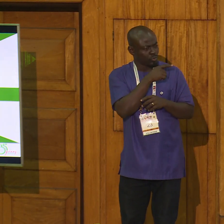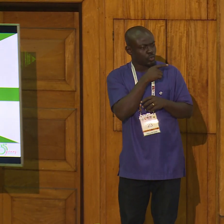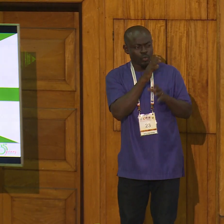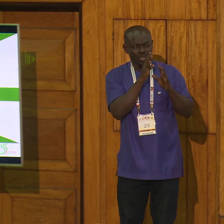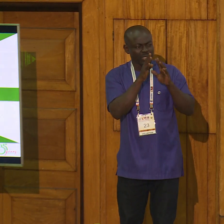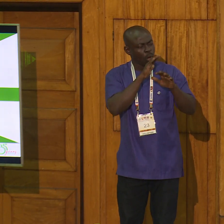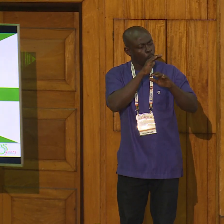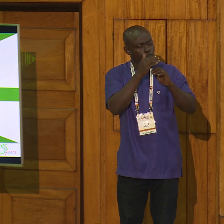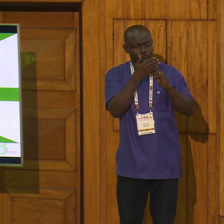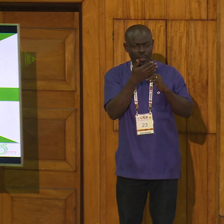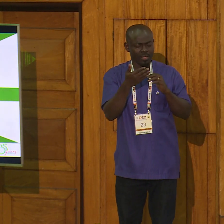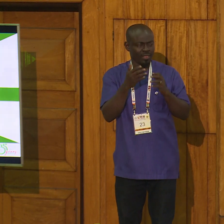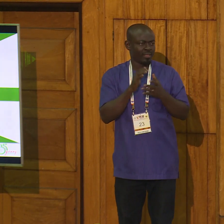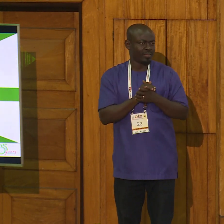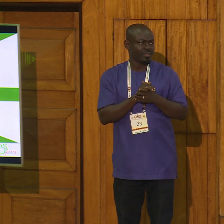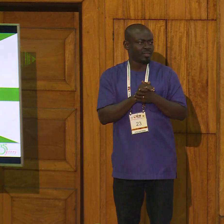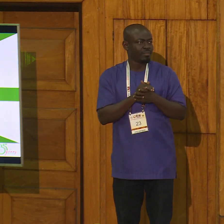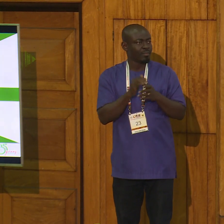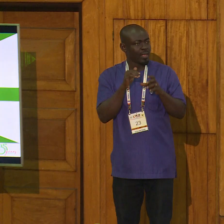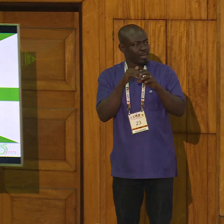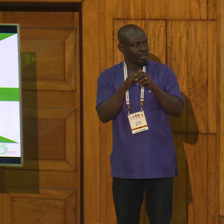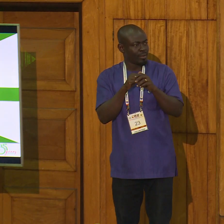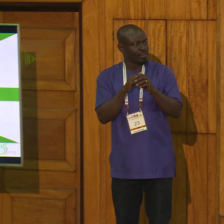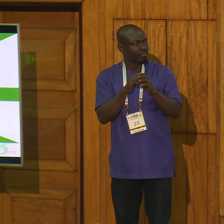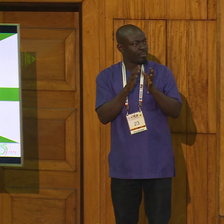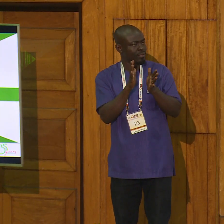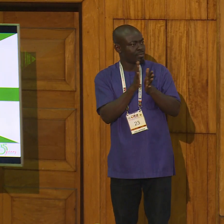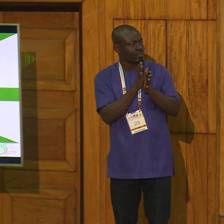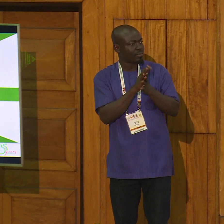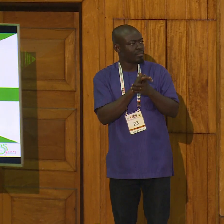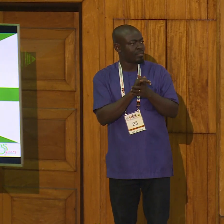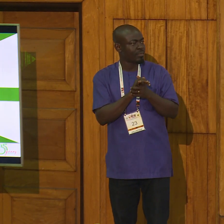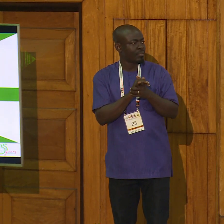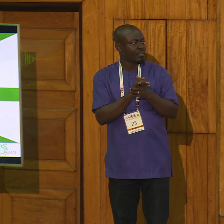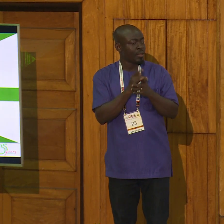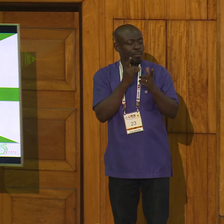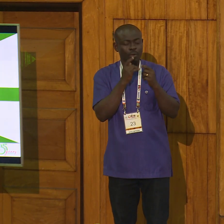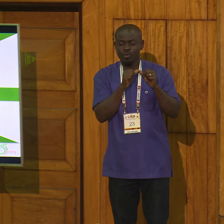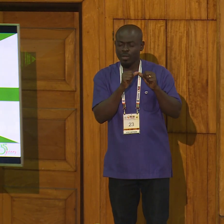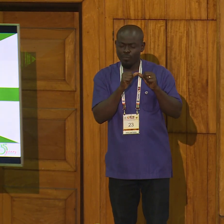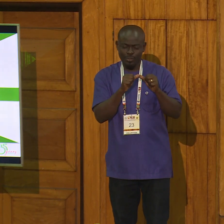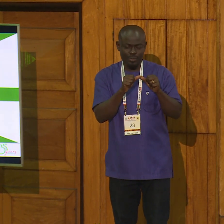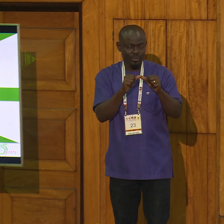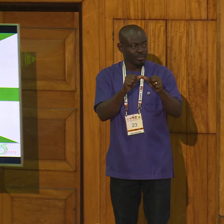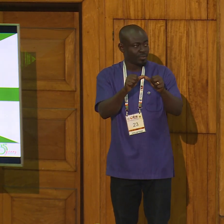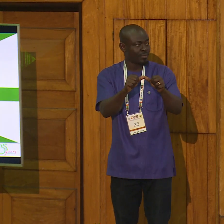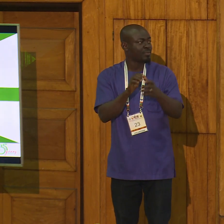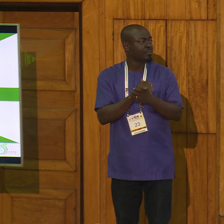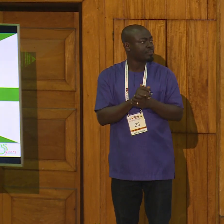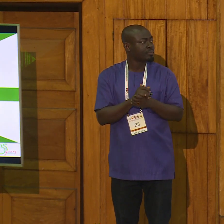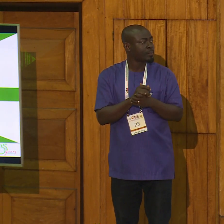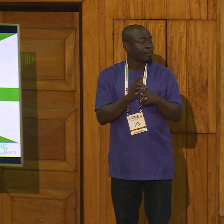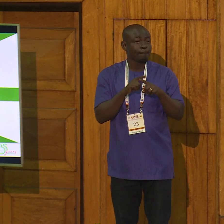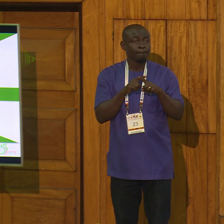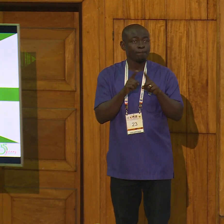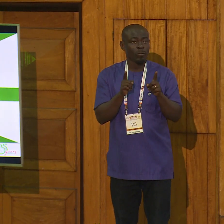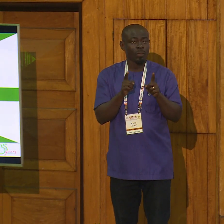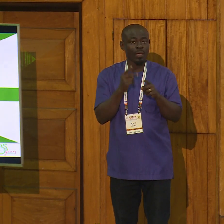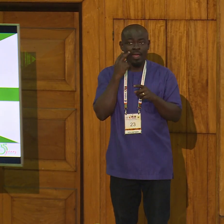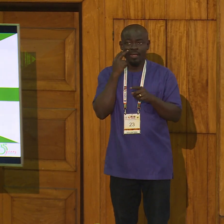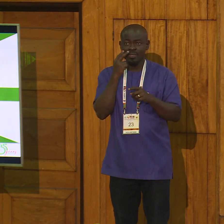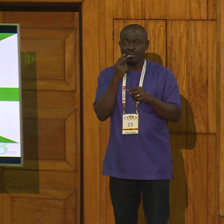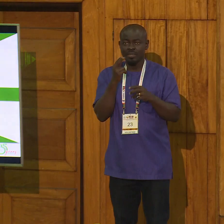issues in the program because he could have gone on and on. So I can see in this